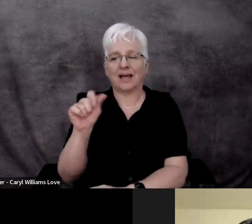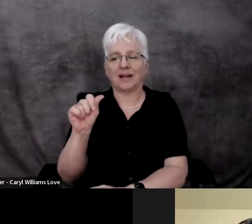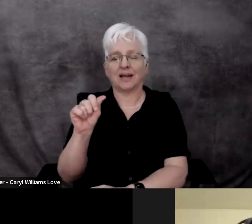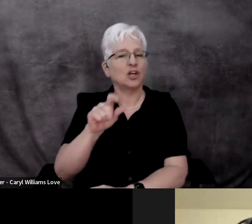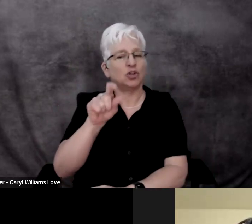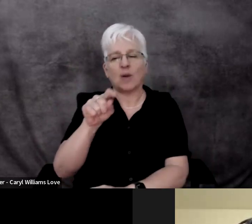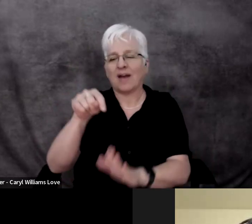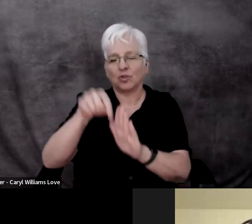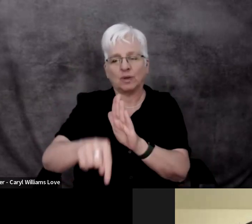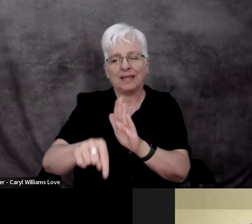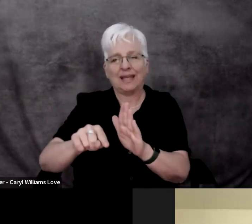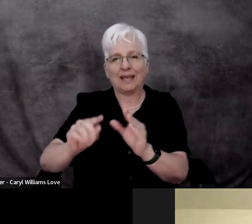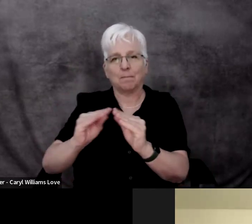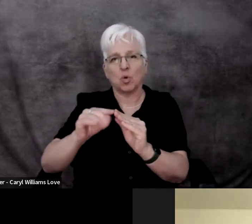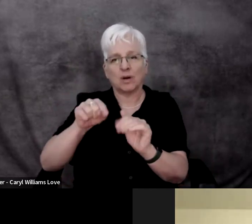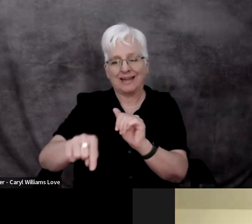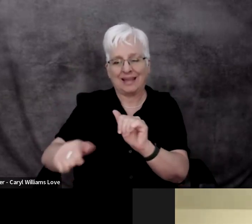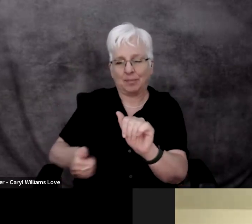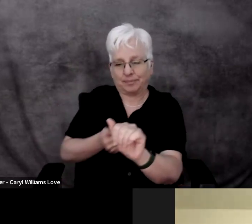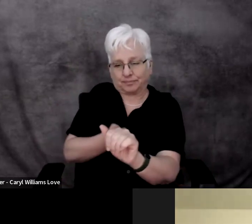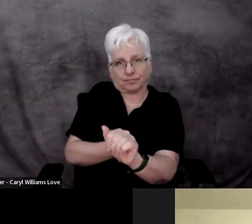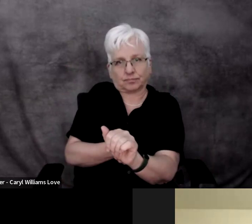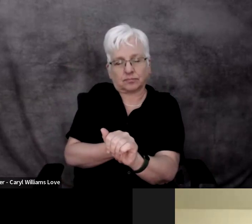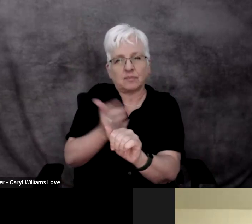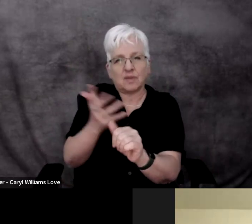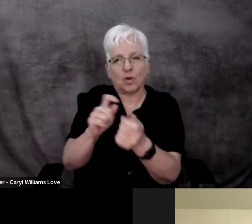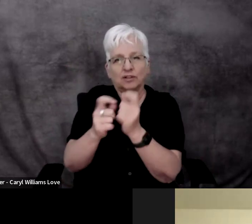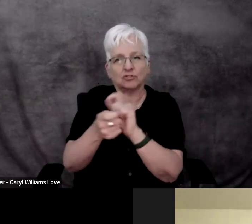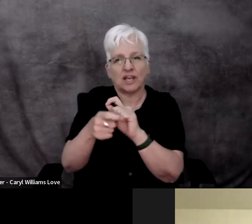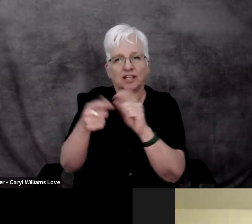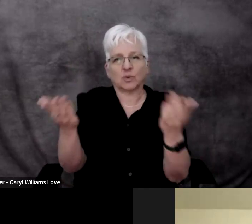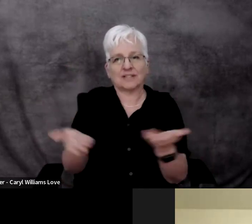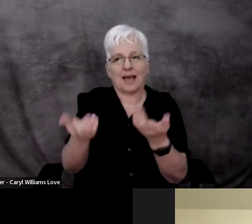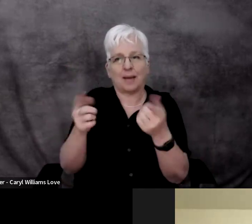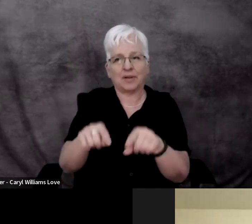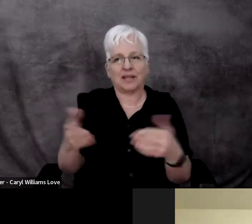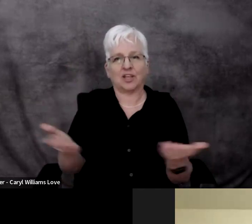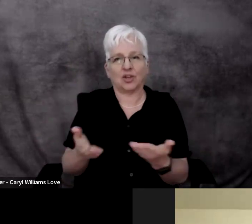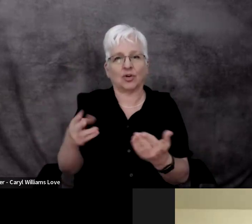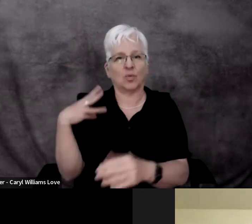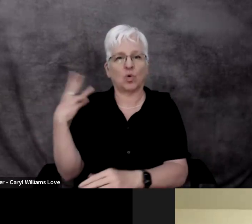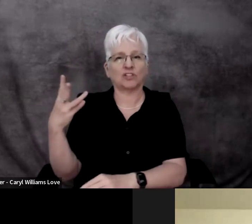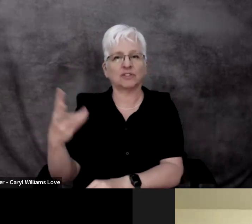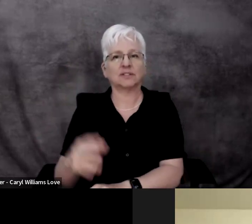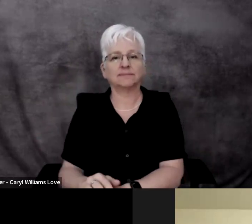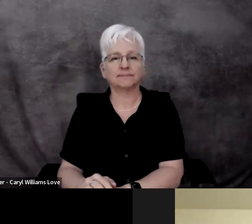in Washington. I know we can. Jim? Thanks, David. I